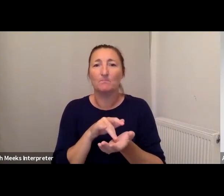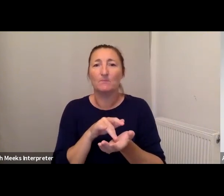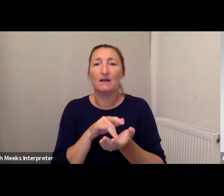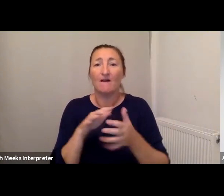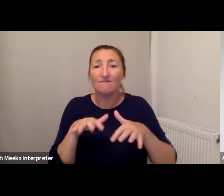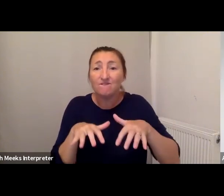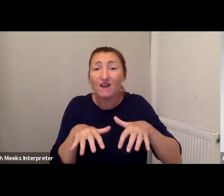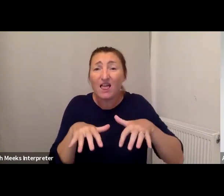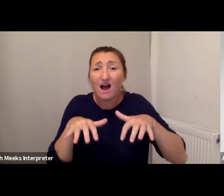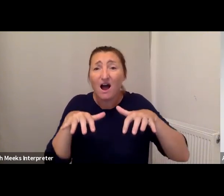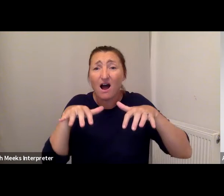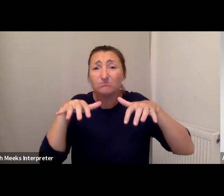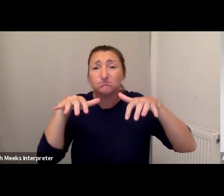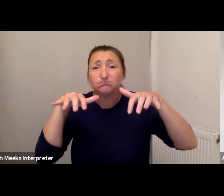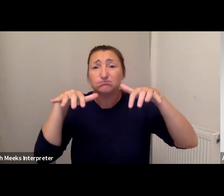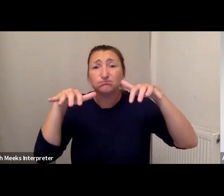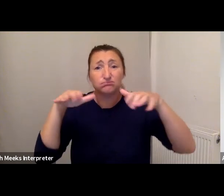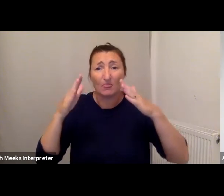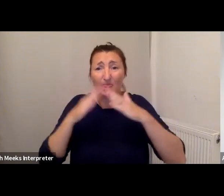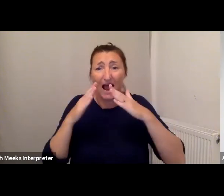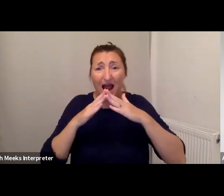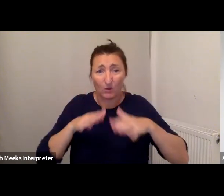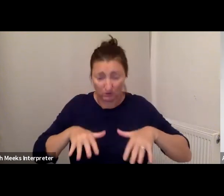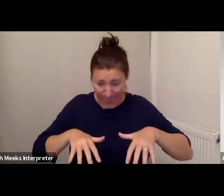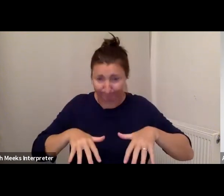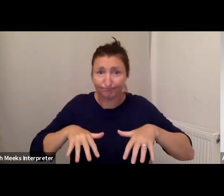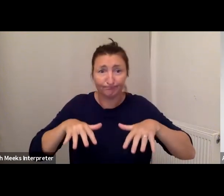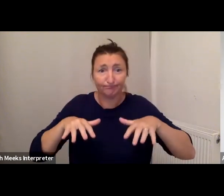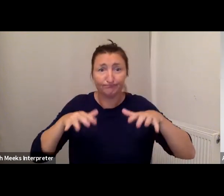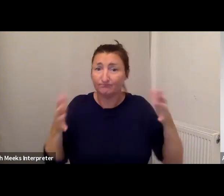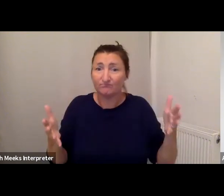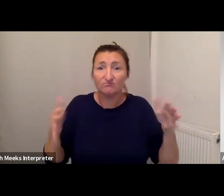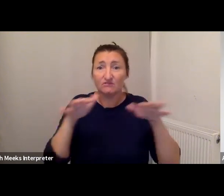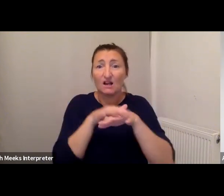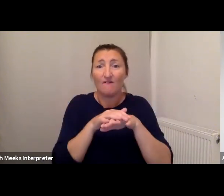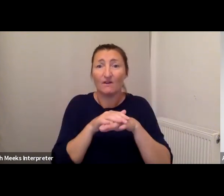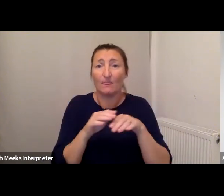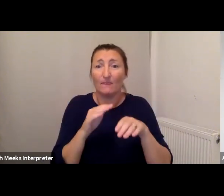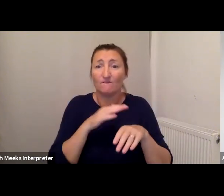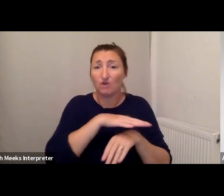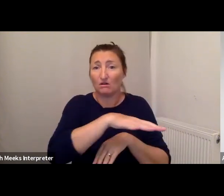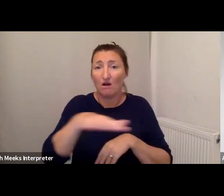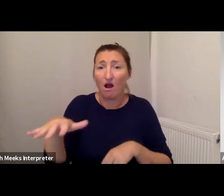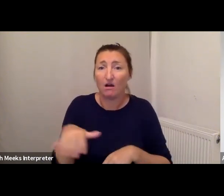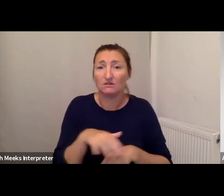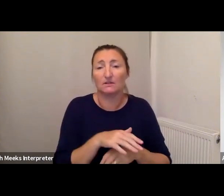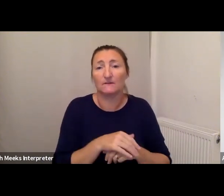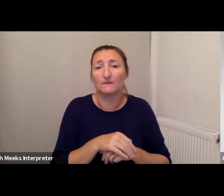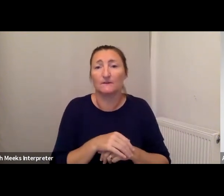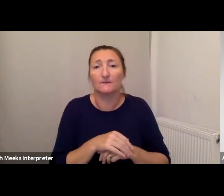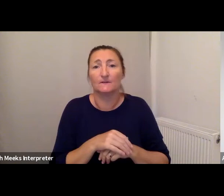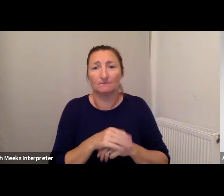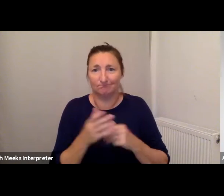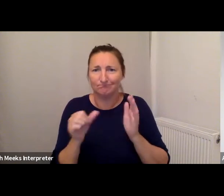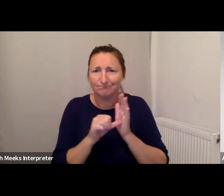flood has reached up to half of the house door and completely covered the front yard of the house. It will be very challenging for